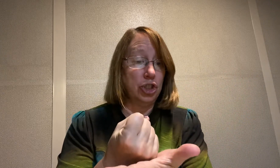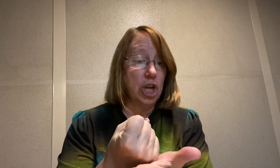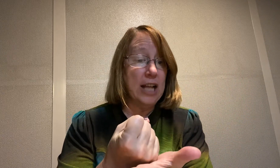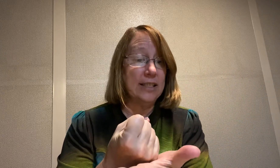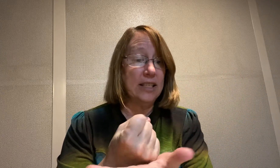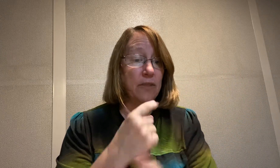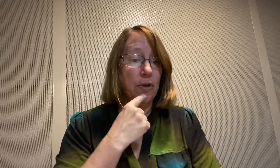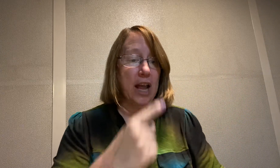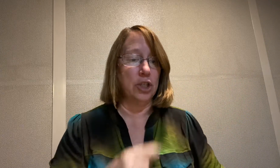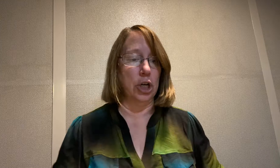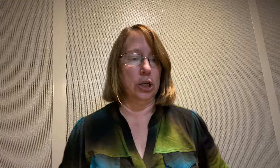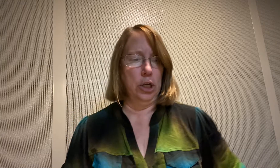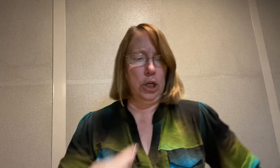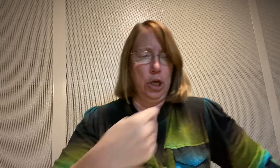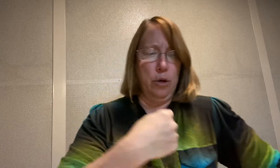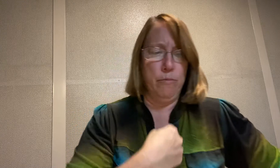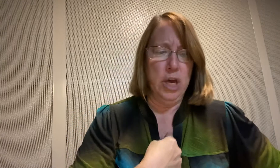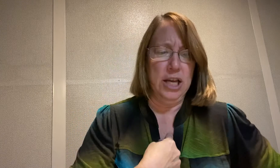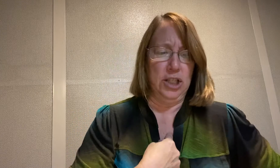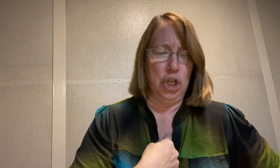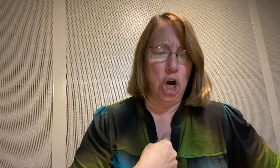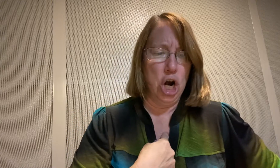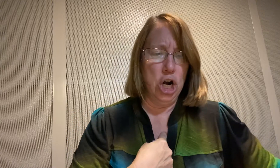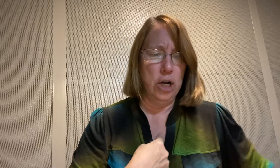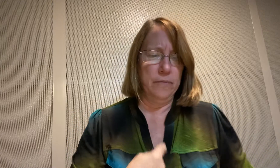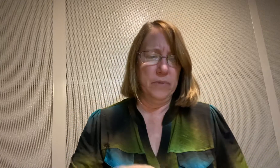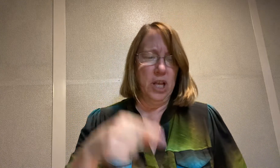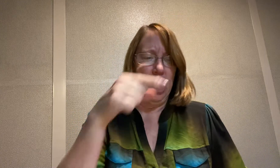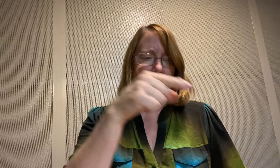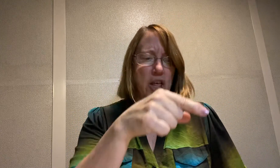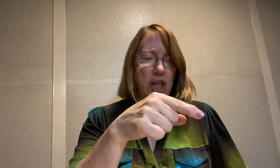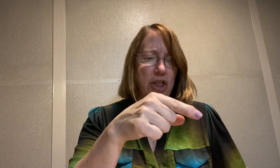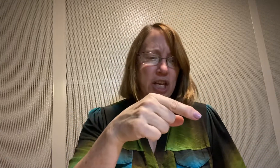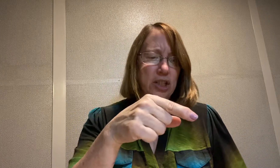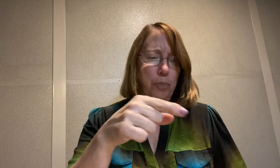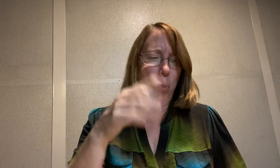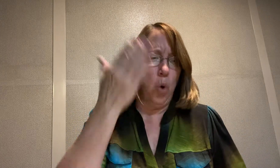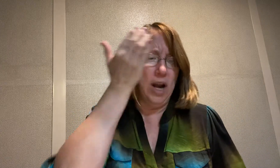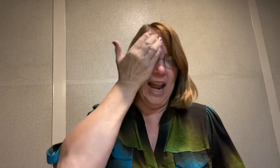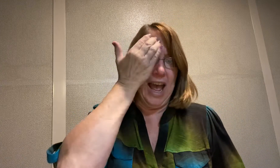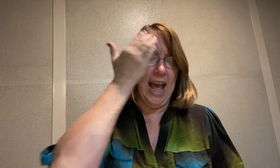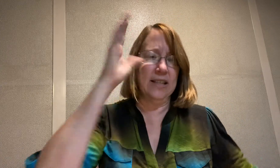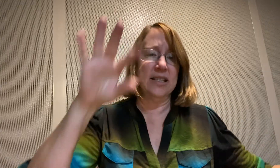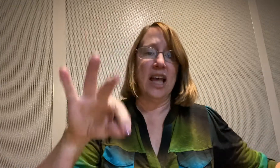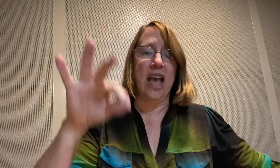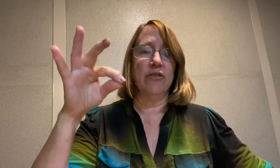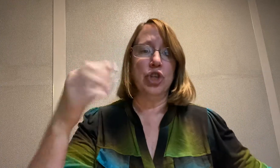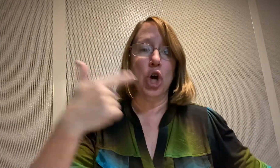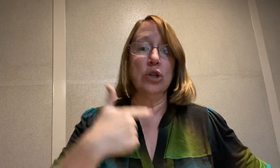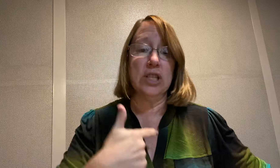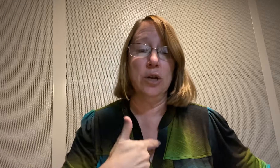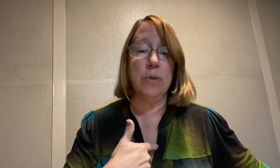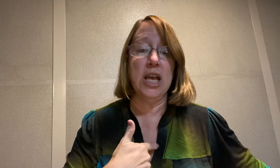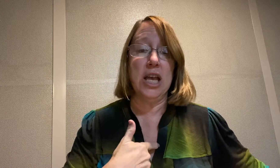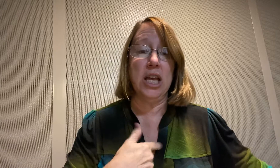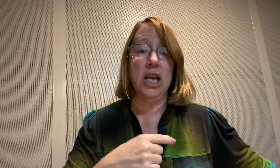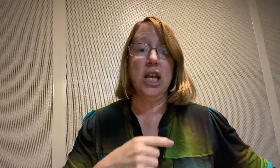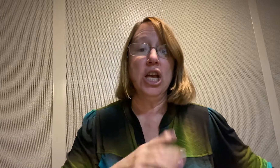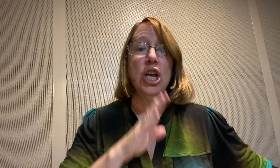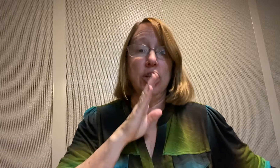John Silver answered, "Me, sir. These poor lads have chosen me